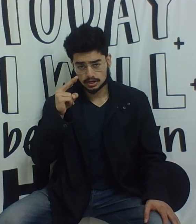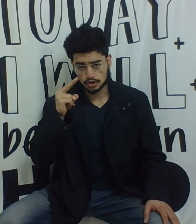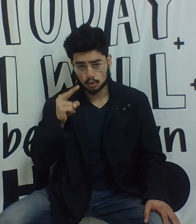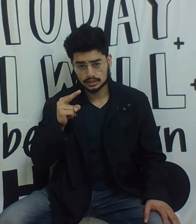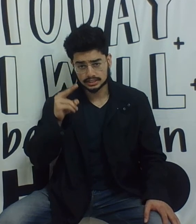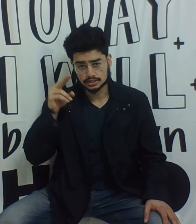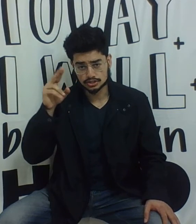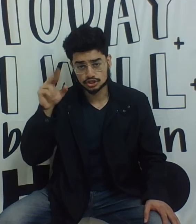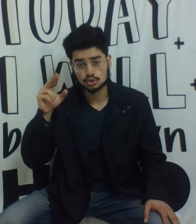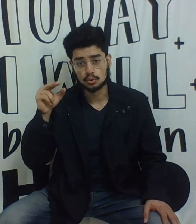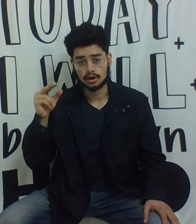Knowing that there's a cure